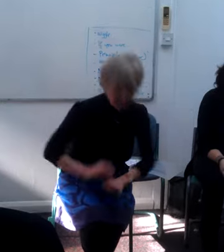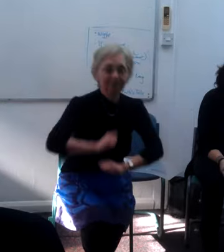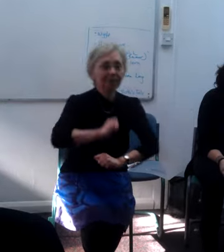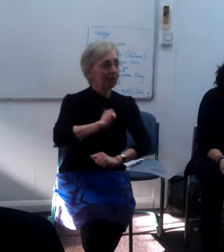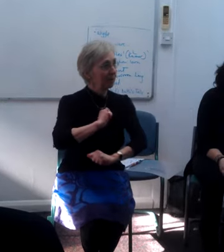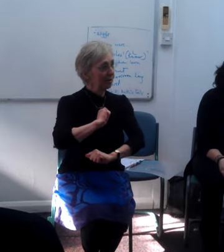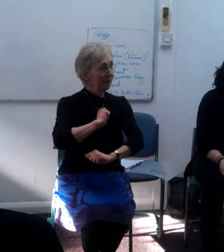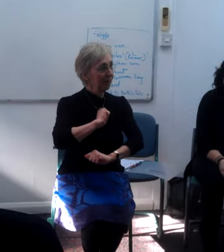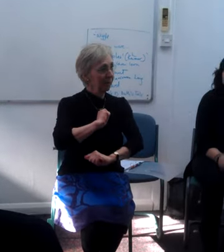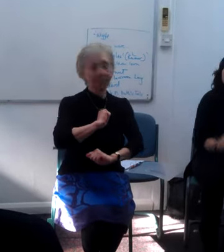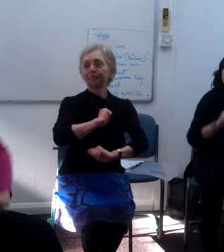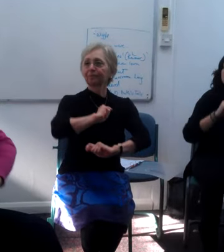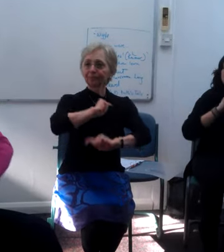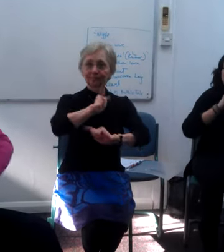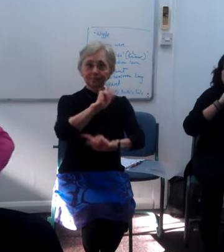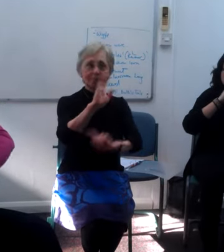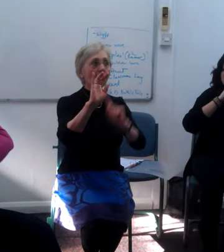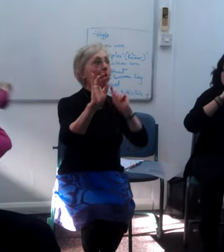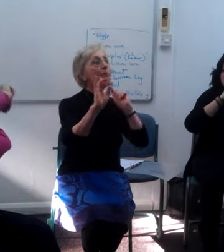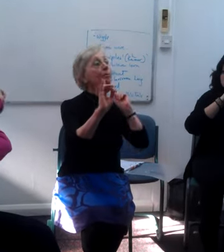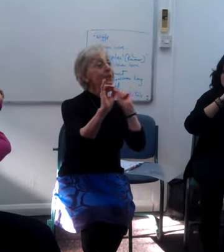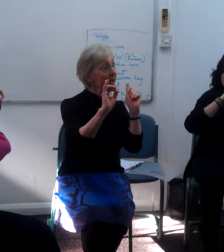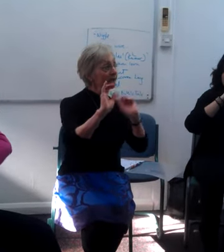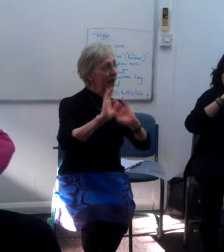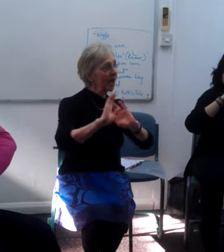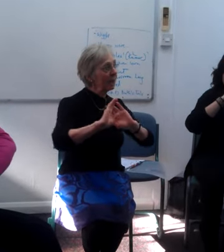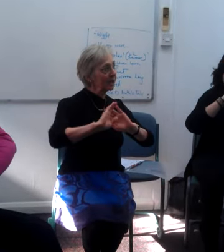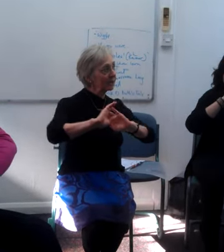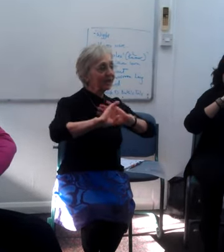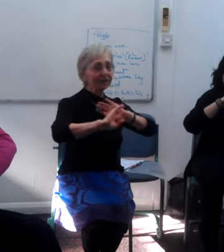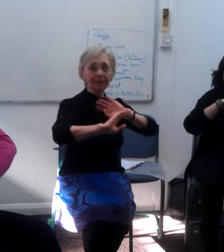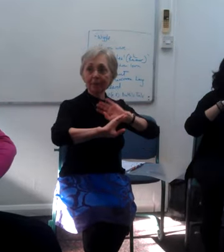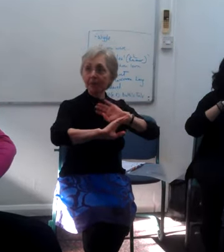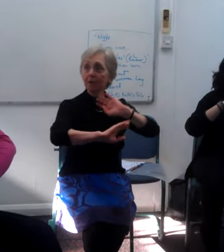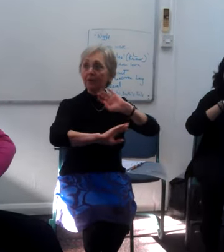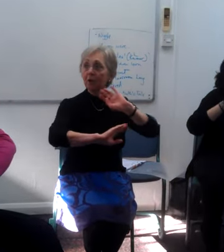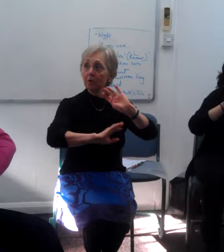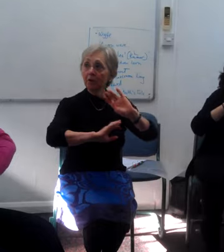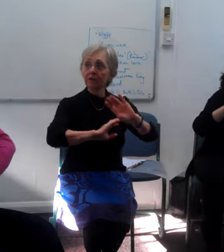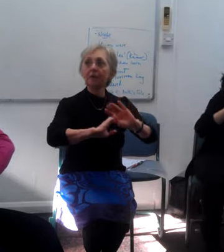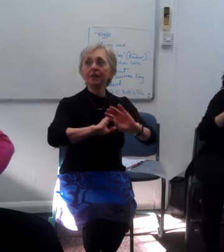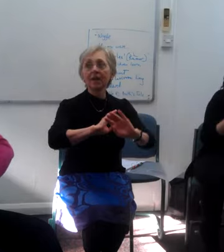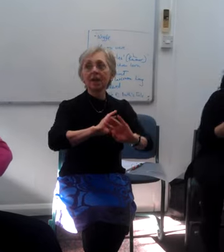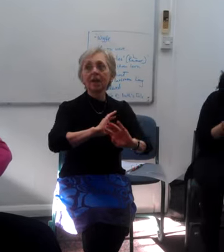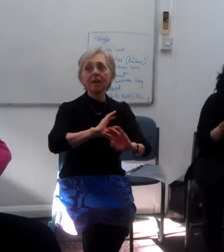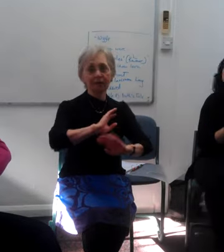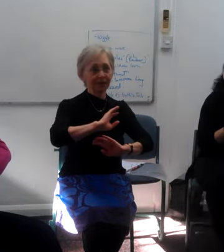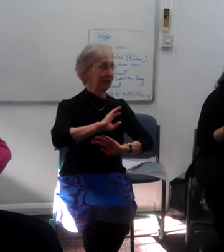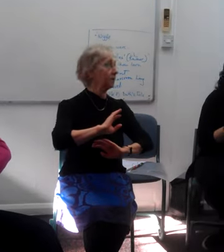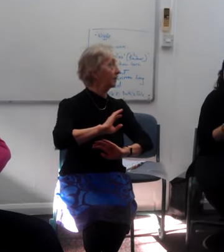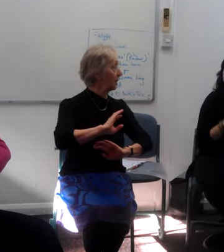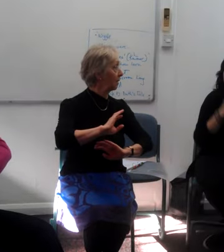boom! Roly-poly. Put your little drum in it. When it goes slowly, it goes ever so slow.